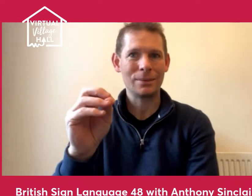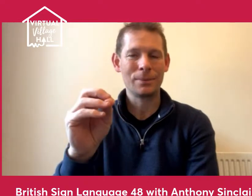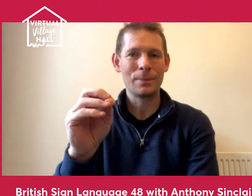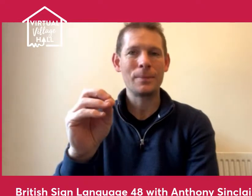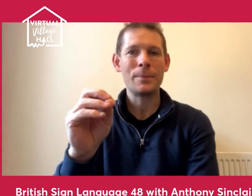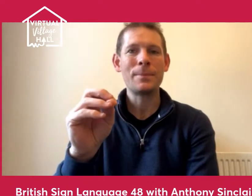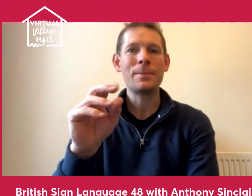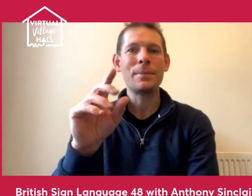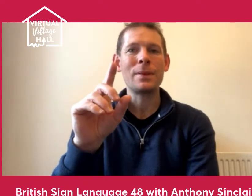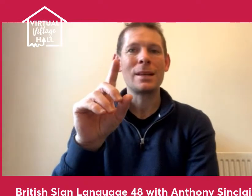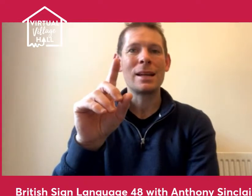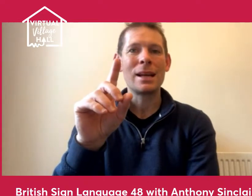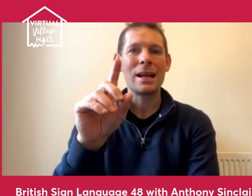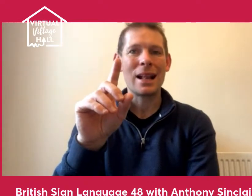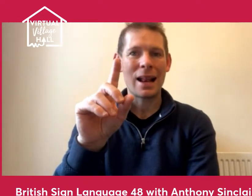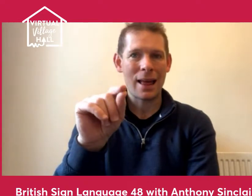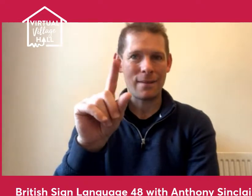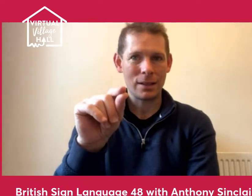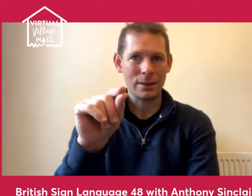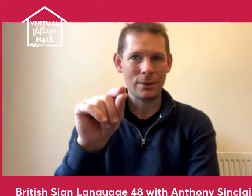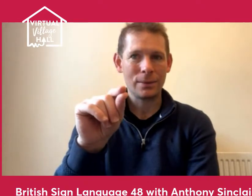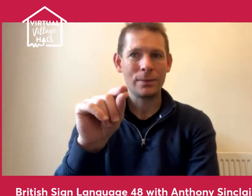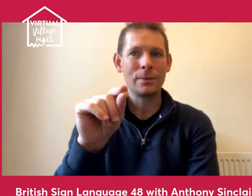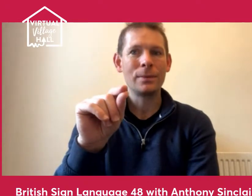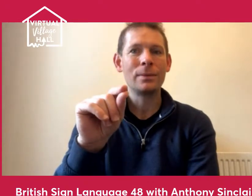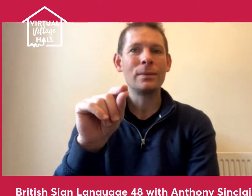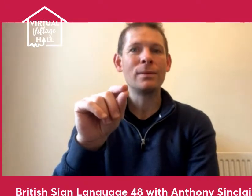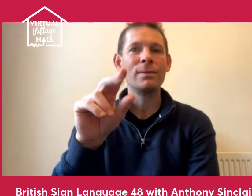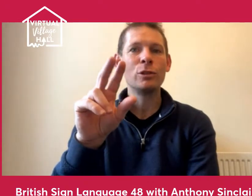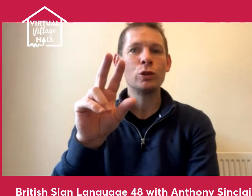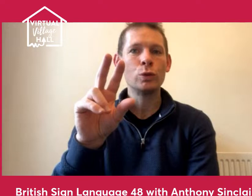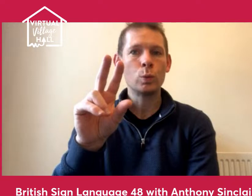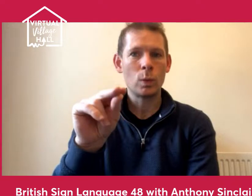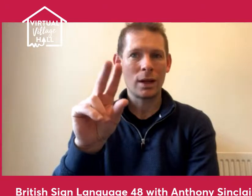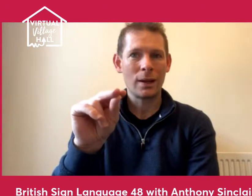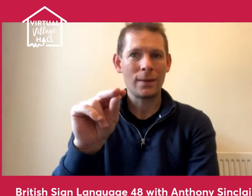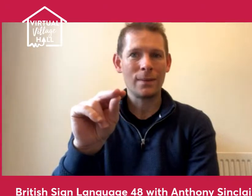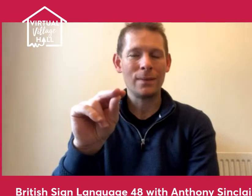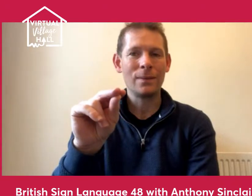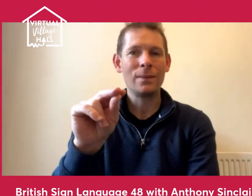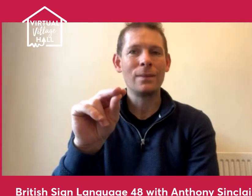So let's do 11 to 20 again. So 11, 12,